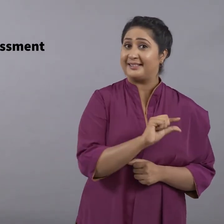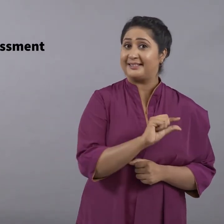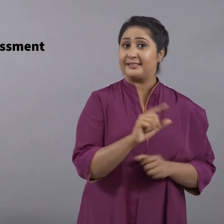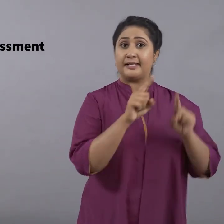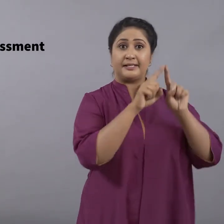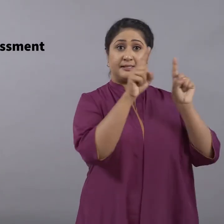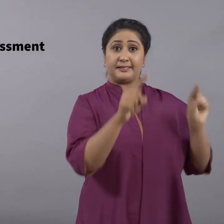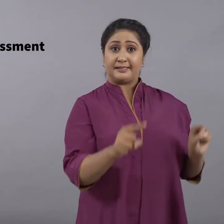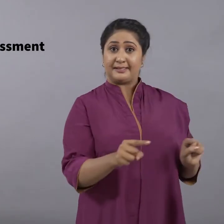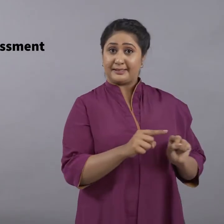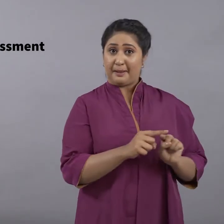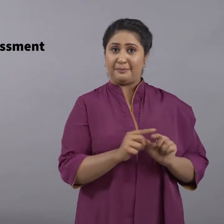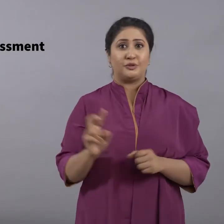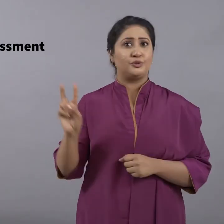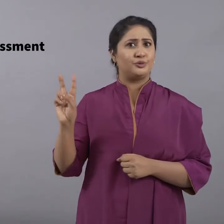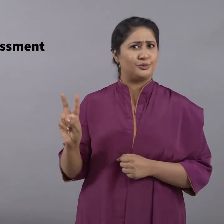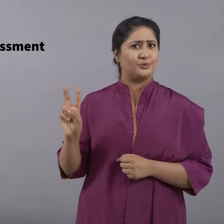Sentences. Sample 2.